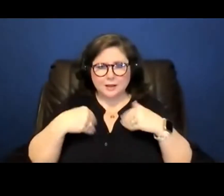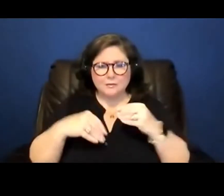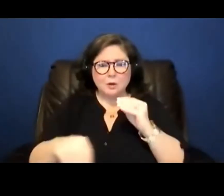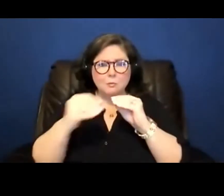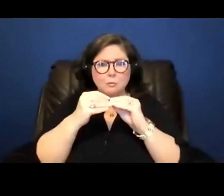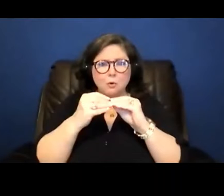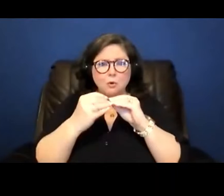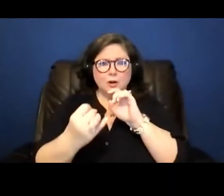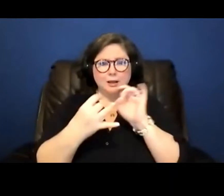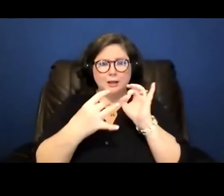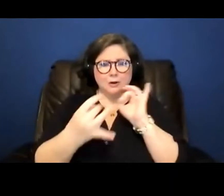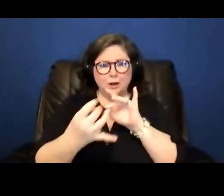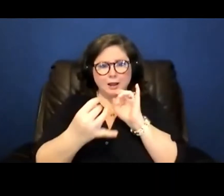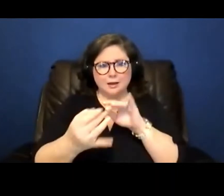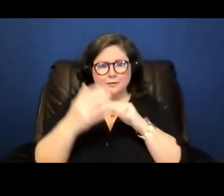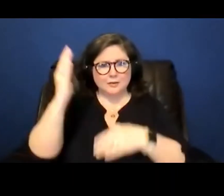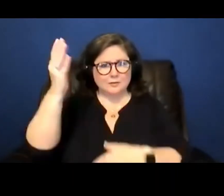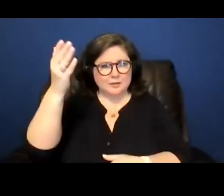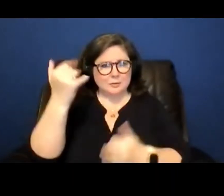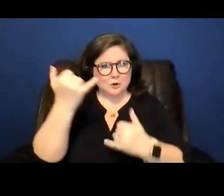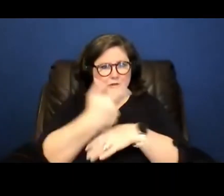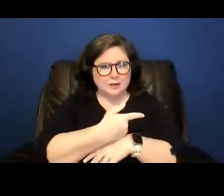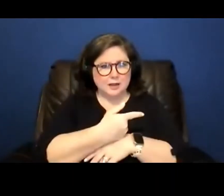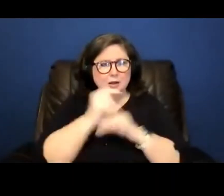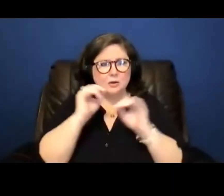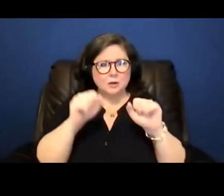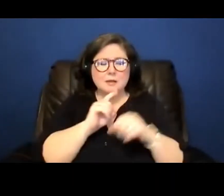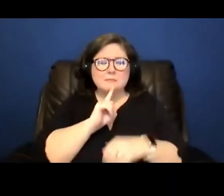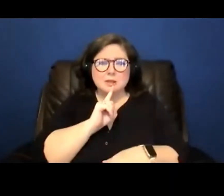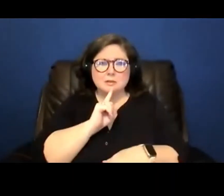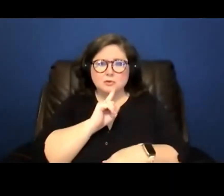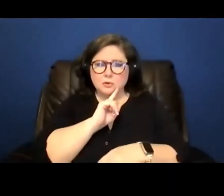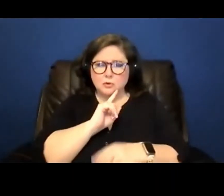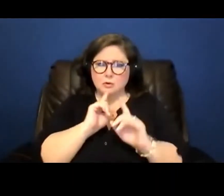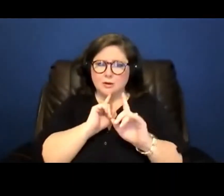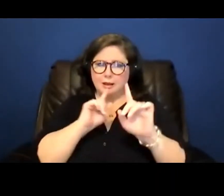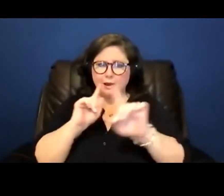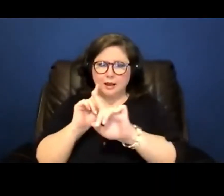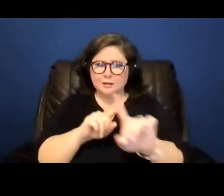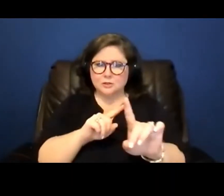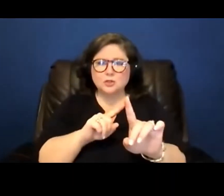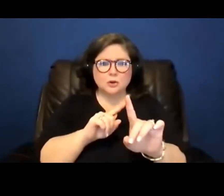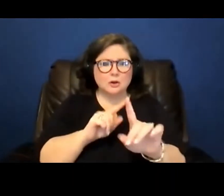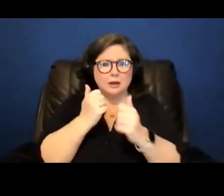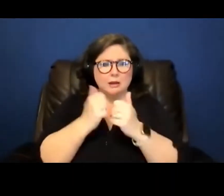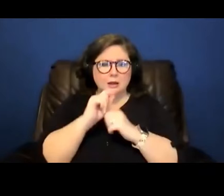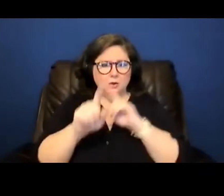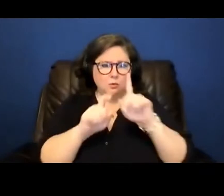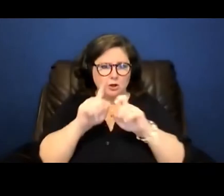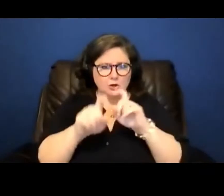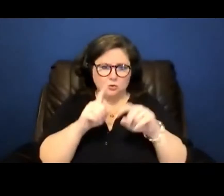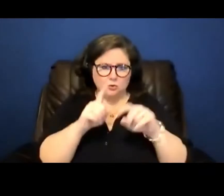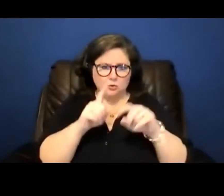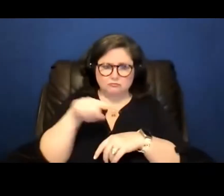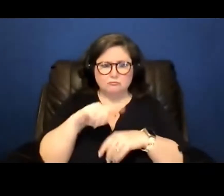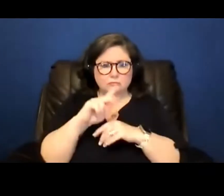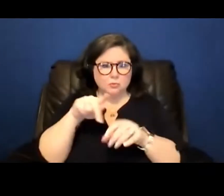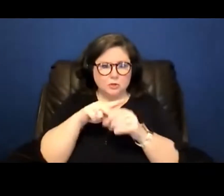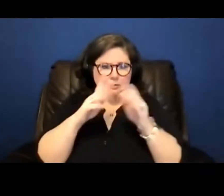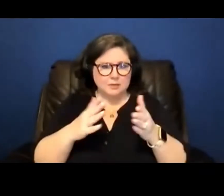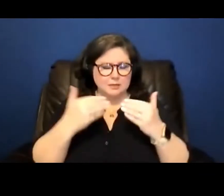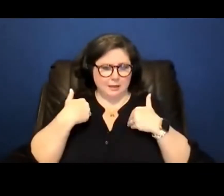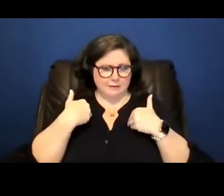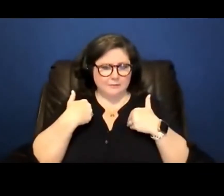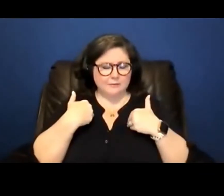interactive type of seminar so that we can make sure that we answer any questions that participants may have. I